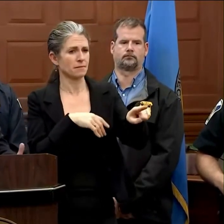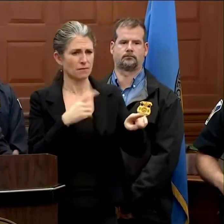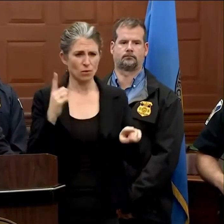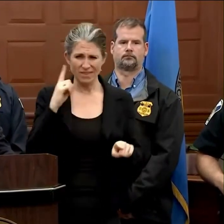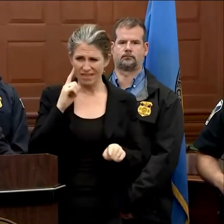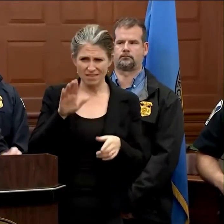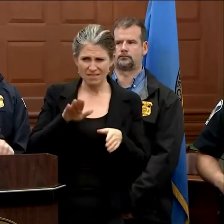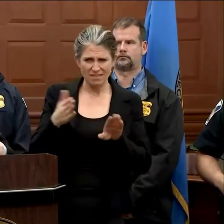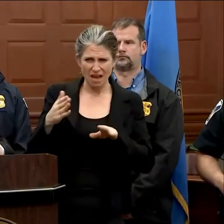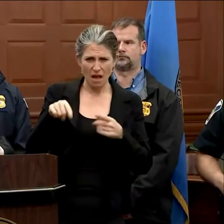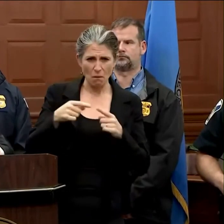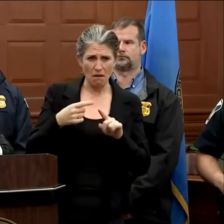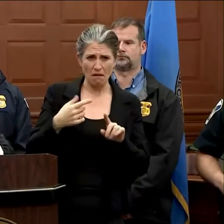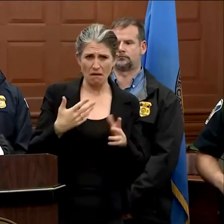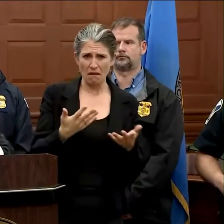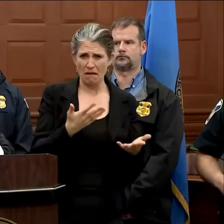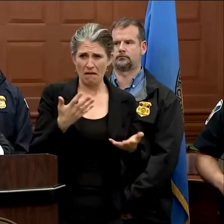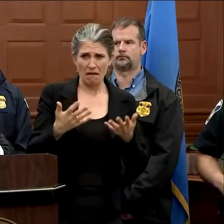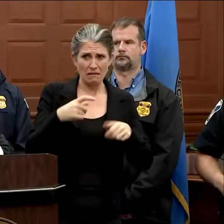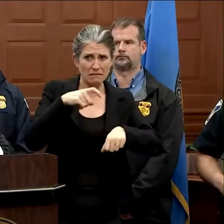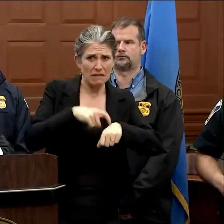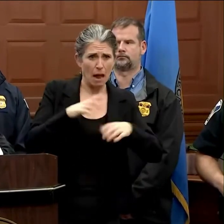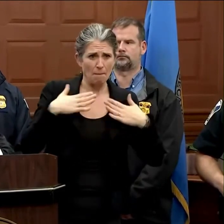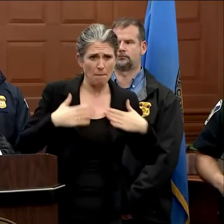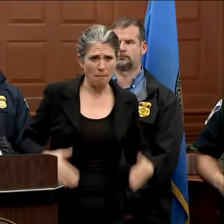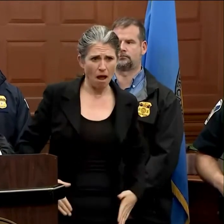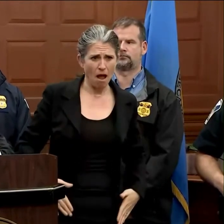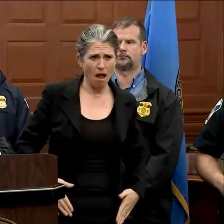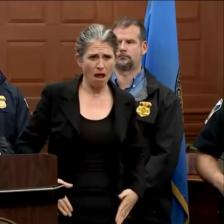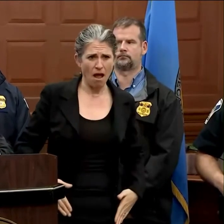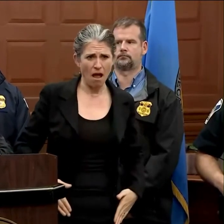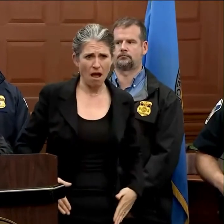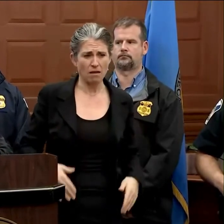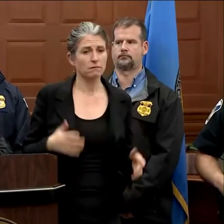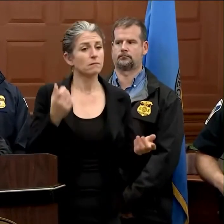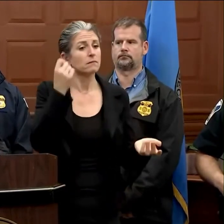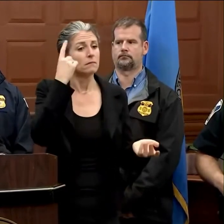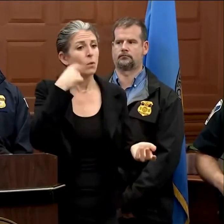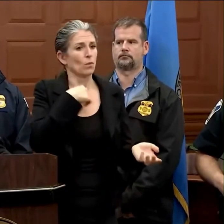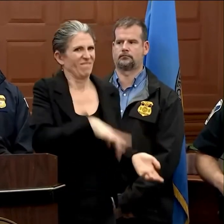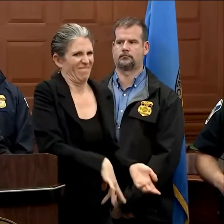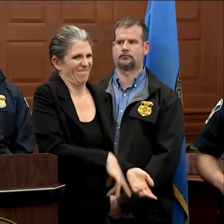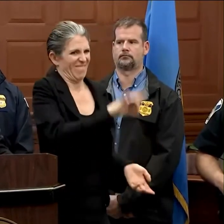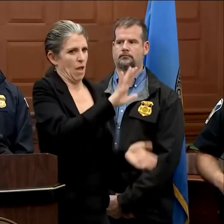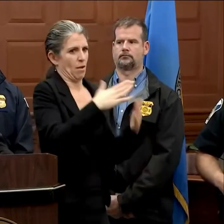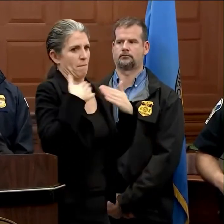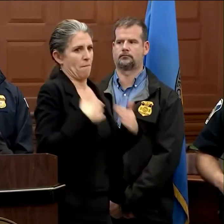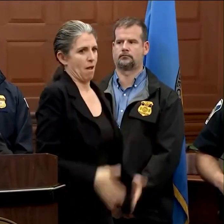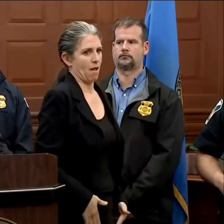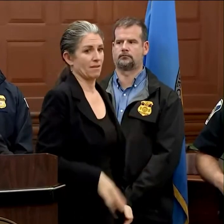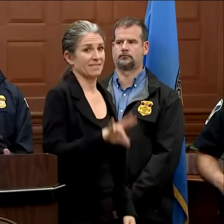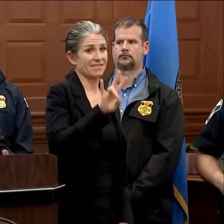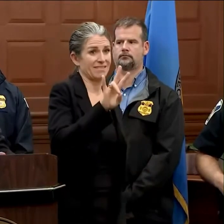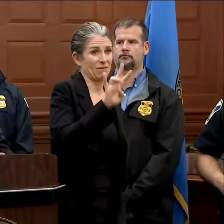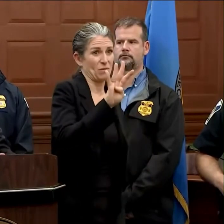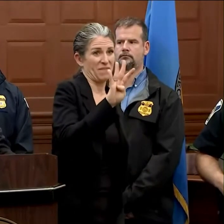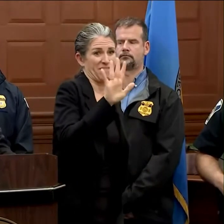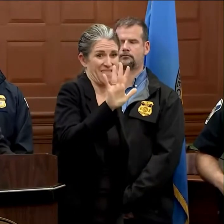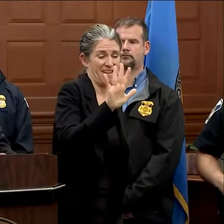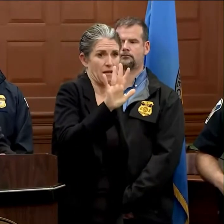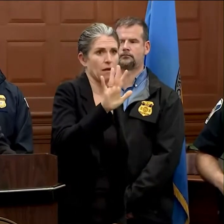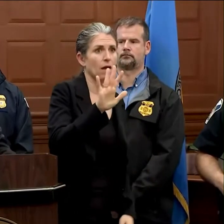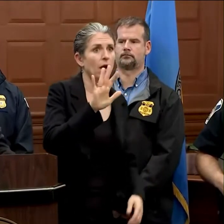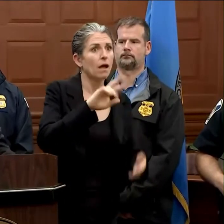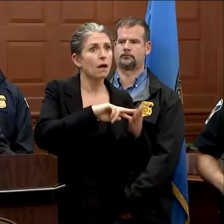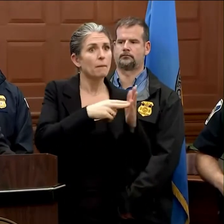When do police say he died? That all remains to be seen, right? So our reality is that we found that body at 7:45 and it's 10:25 now. So there continues